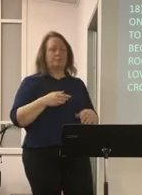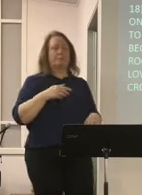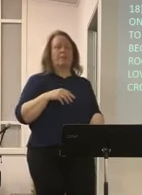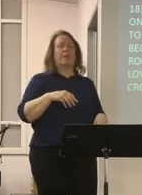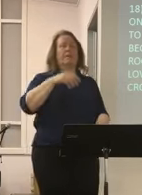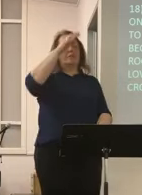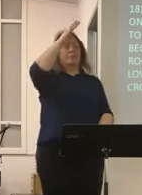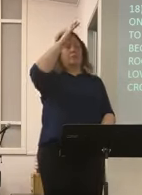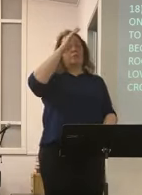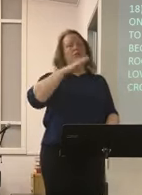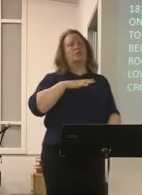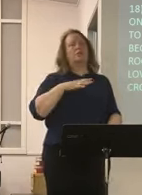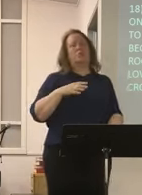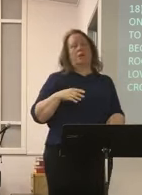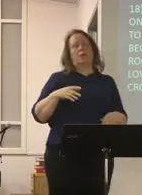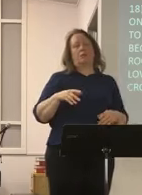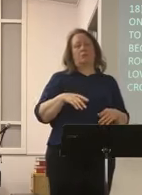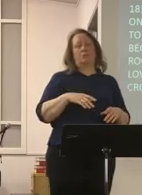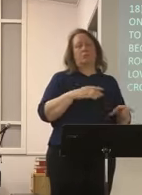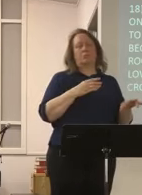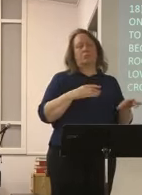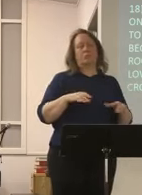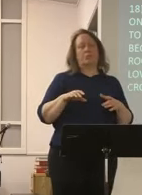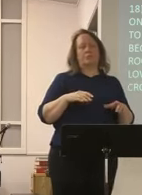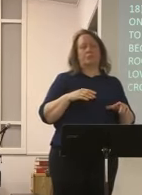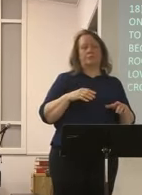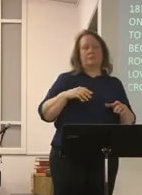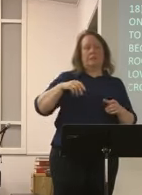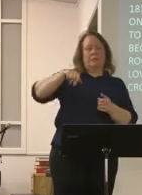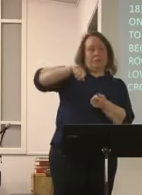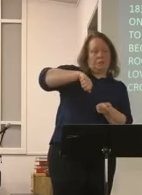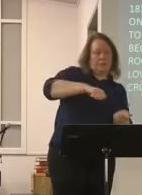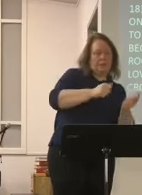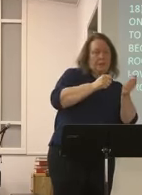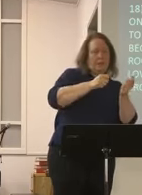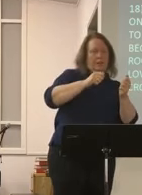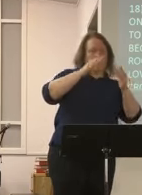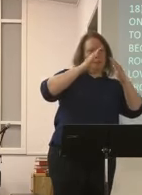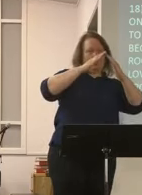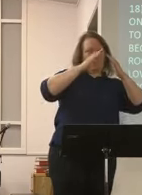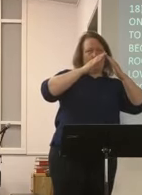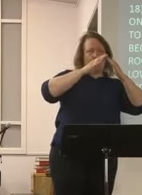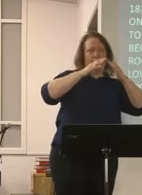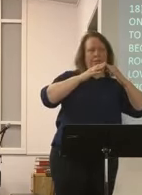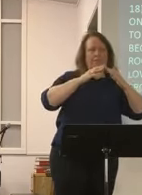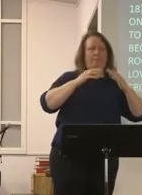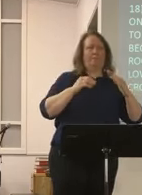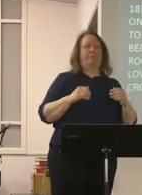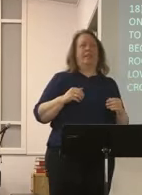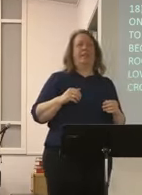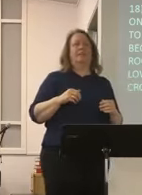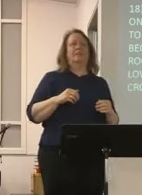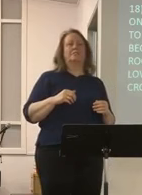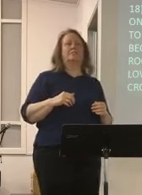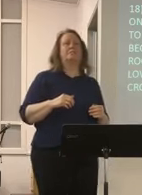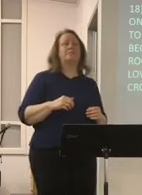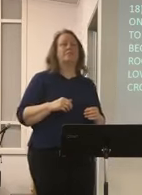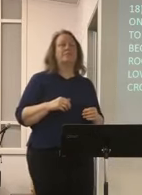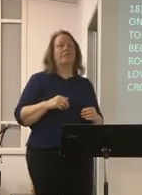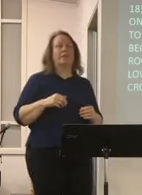have basically been doing a mini excavation. and the house's roofs would have been